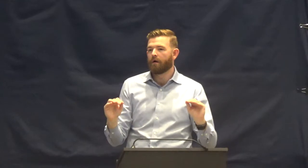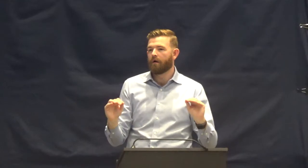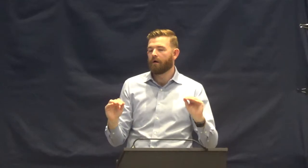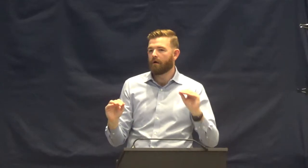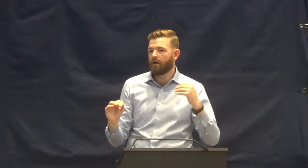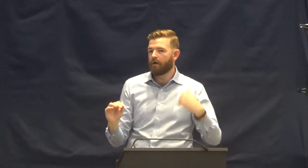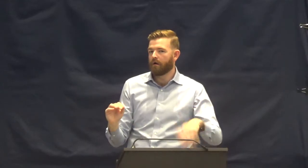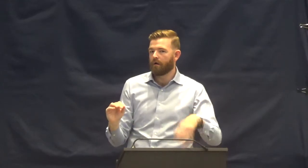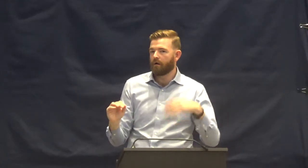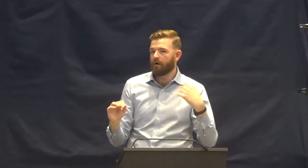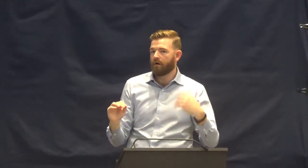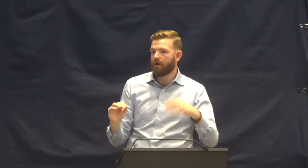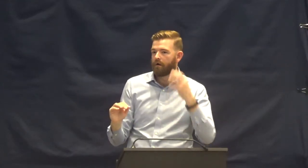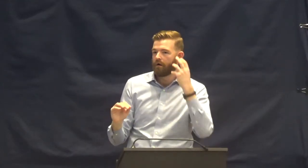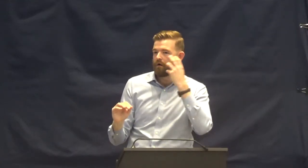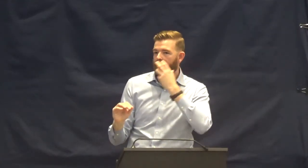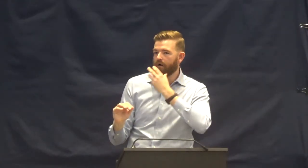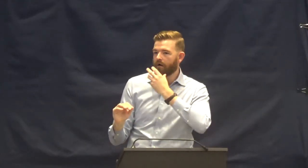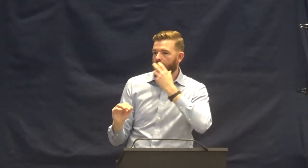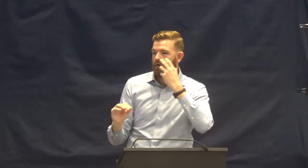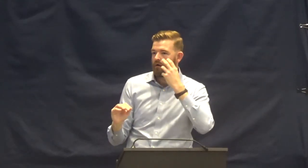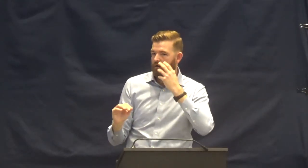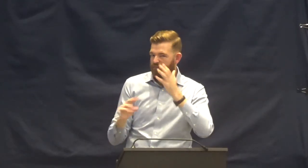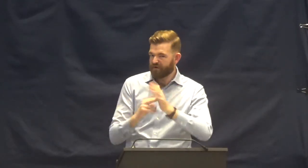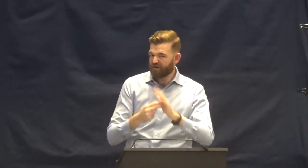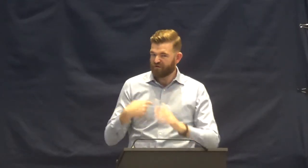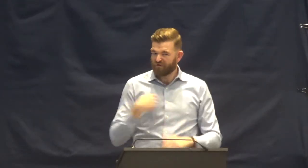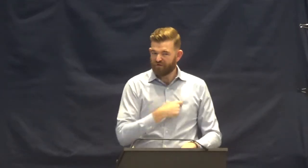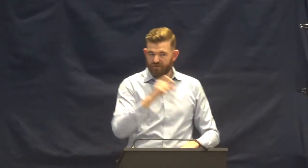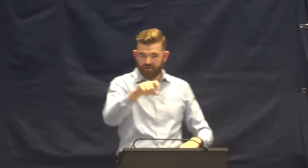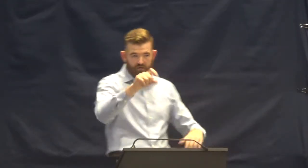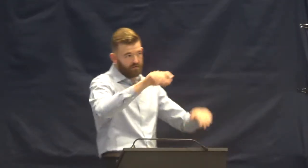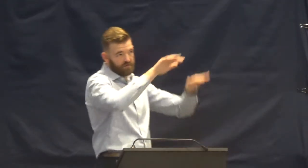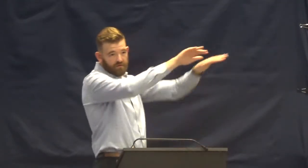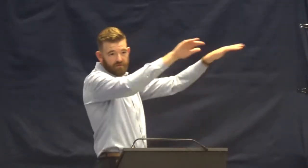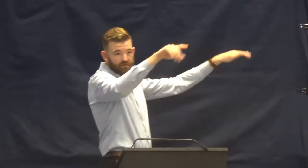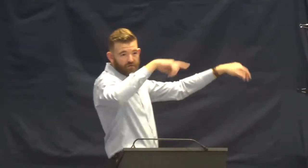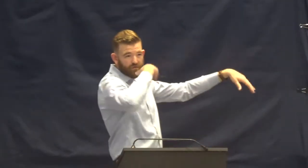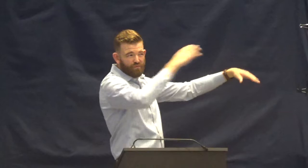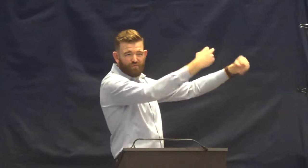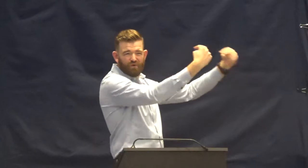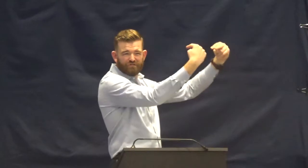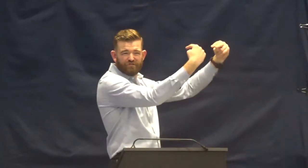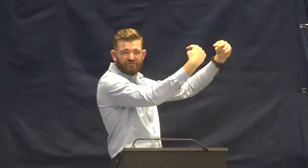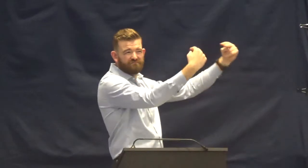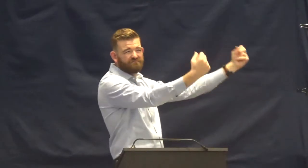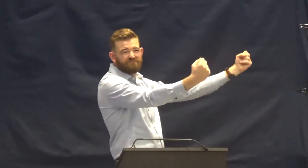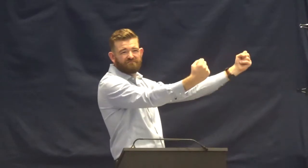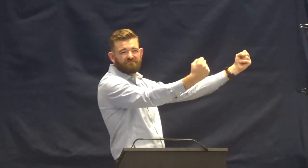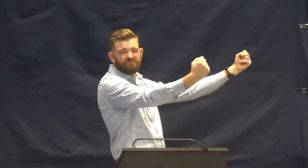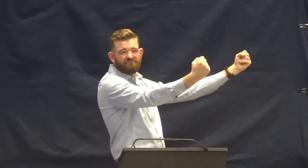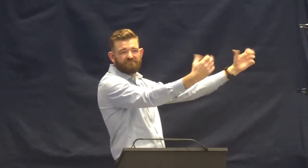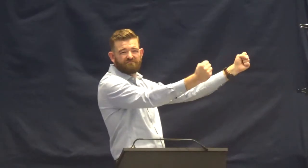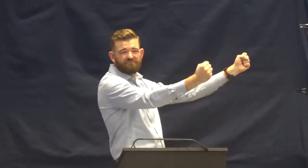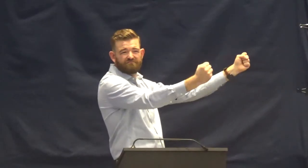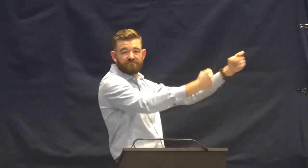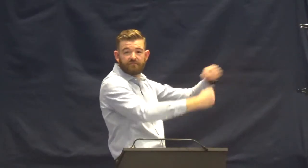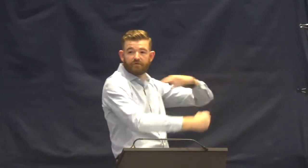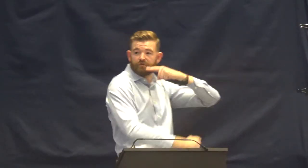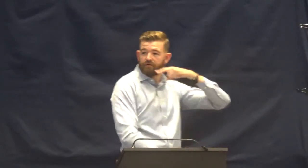out in a 3D language without losing anything. So, you know, the world